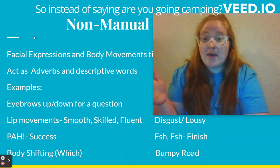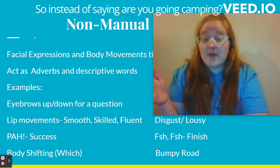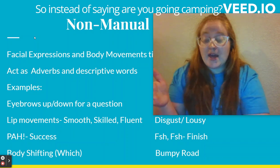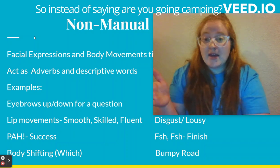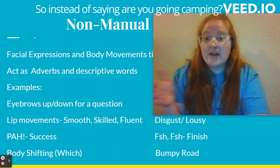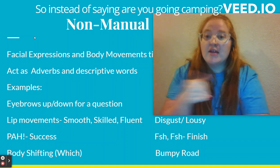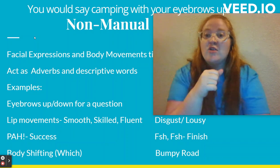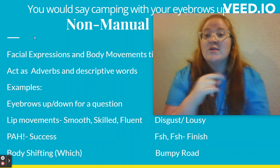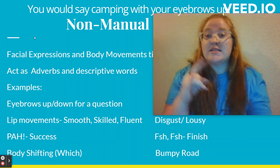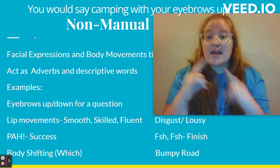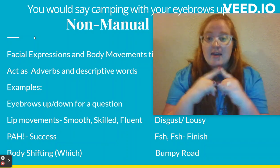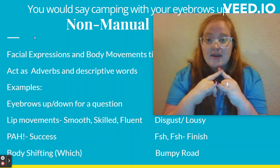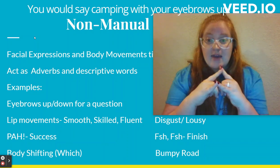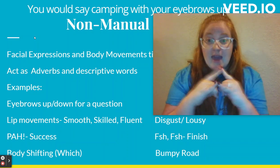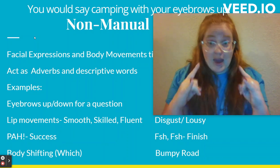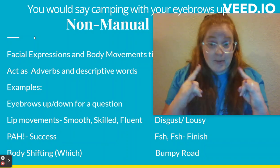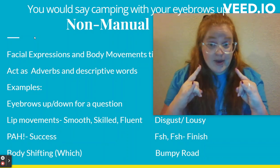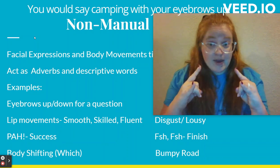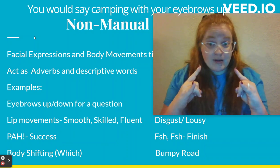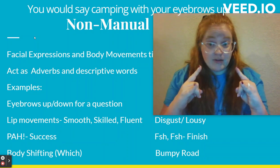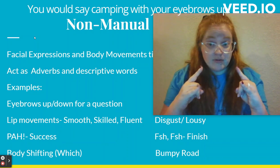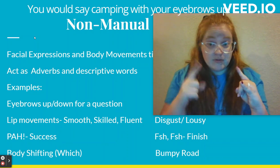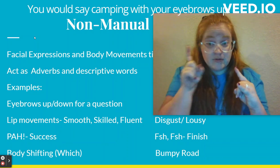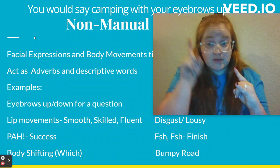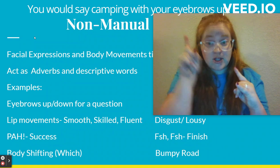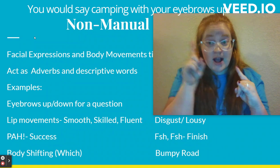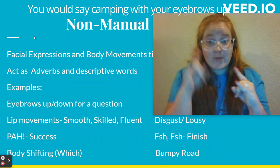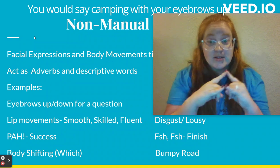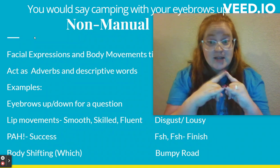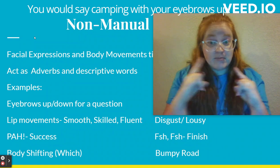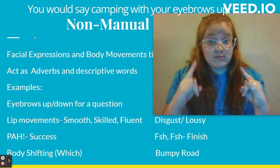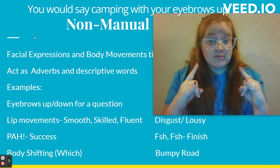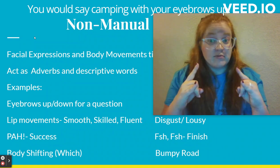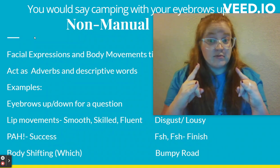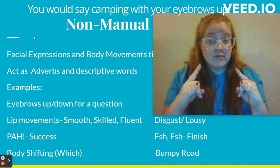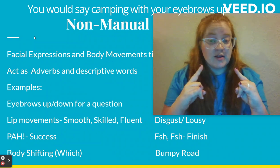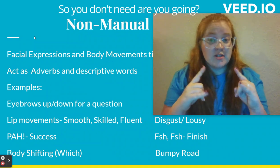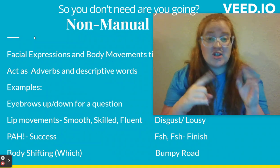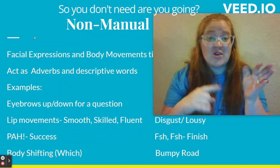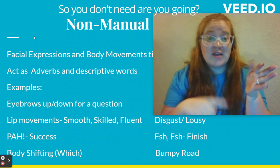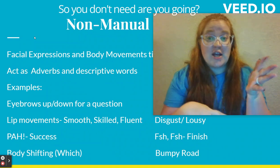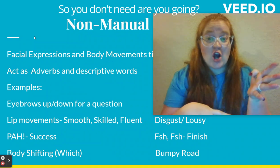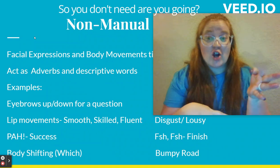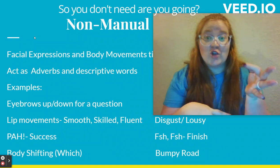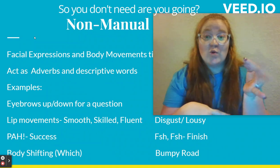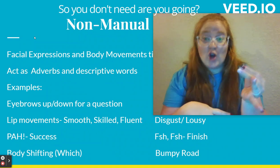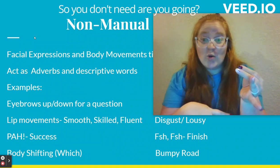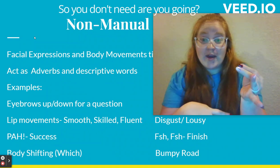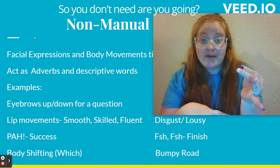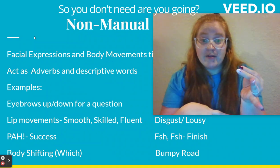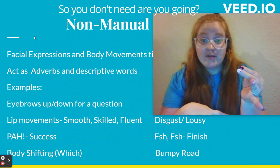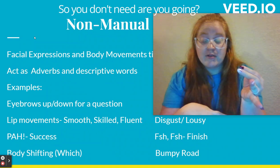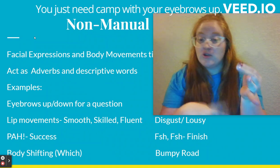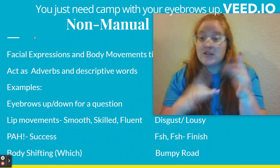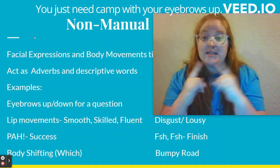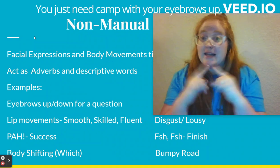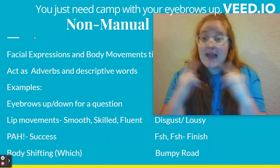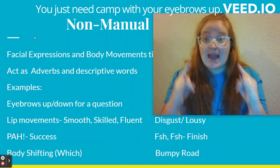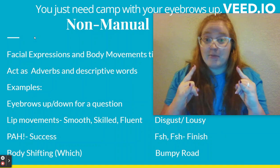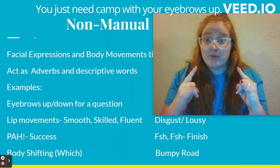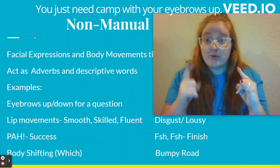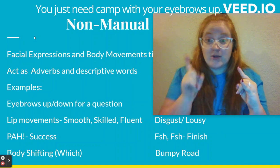going camping, you would say camping with your eyebrows up. So you don't need are you going, you